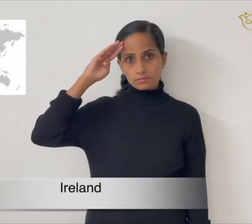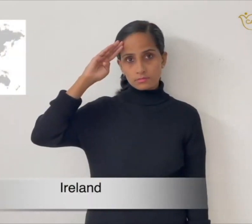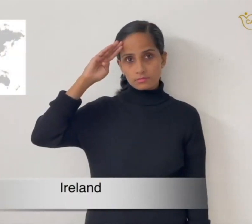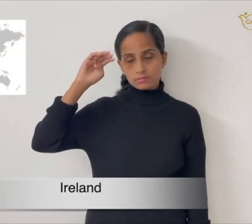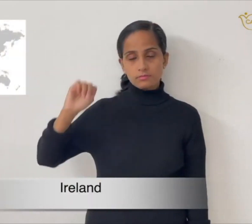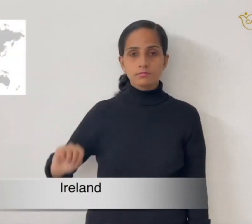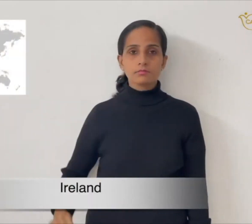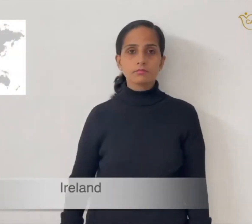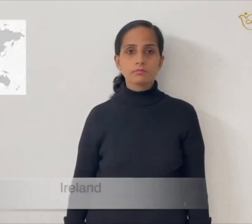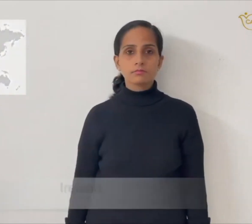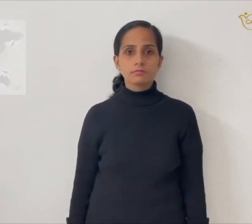Ireland,